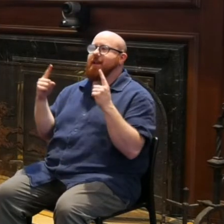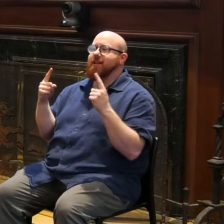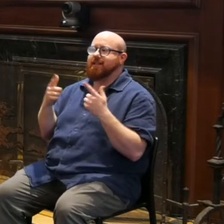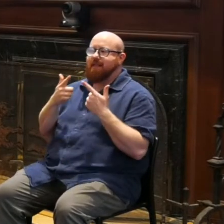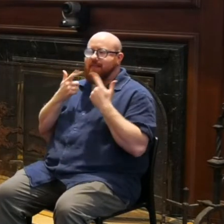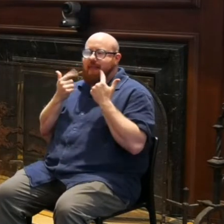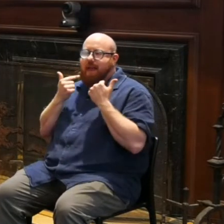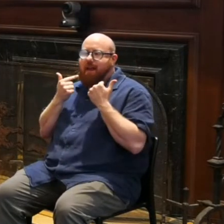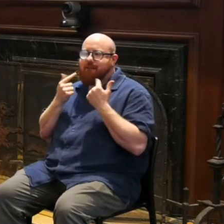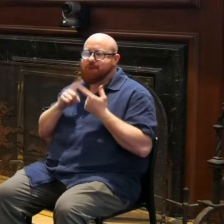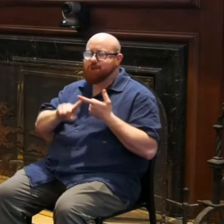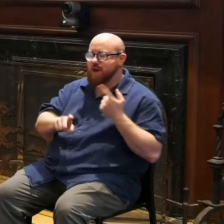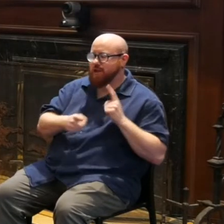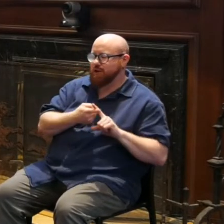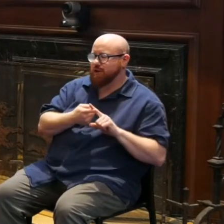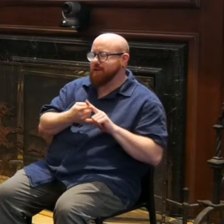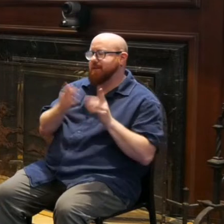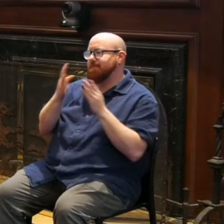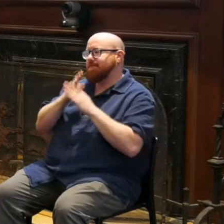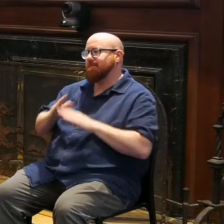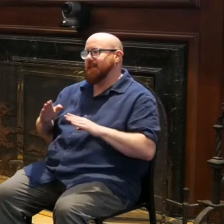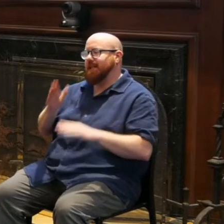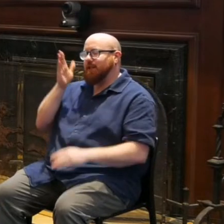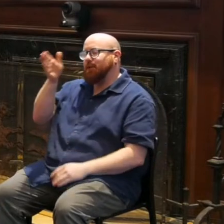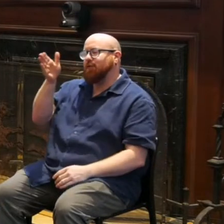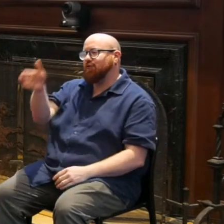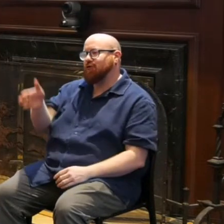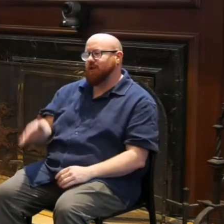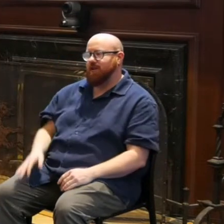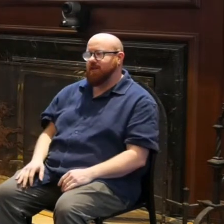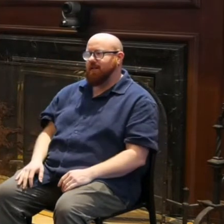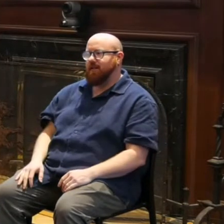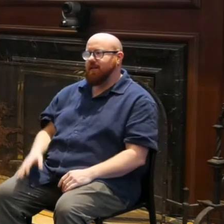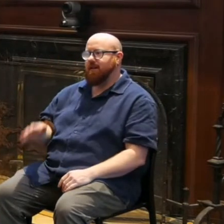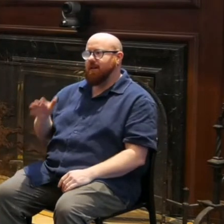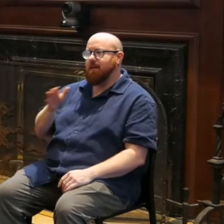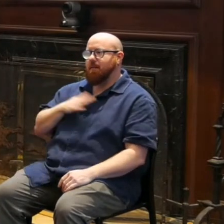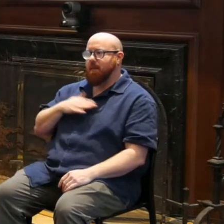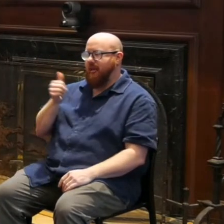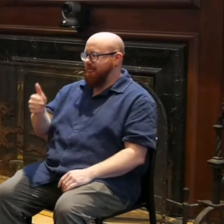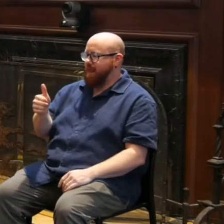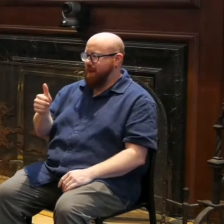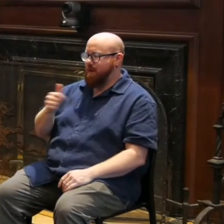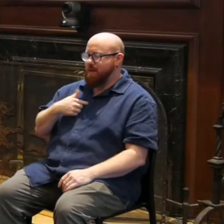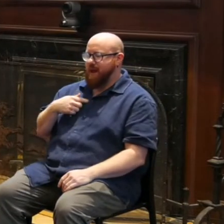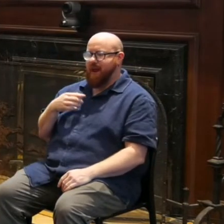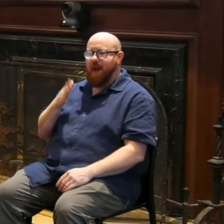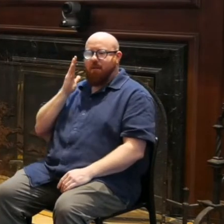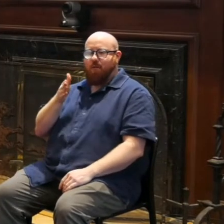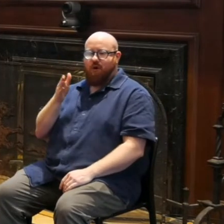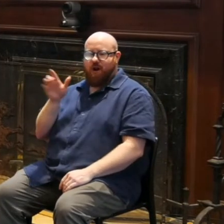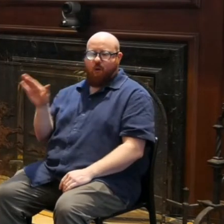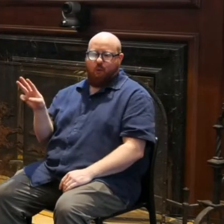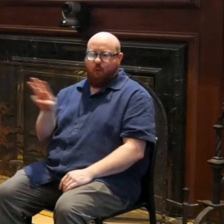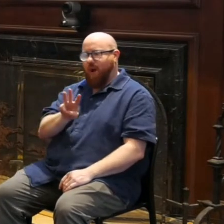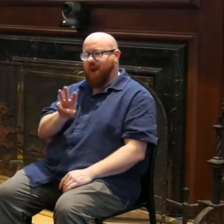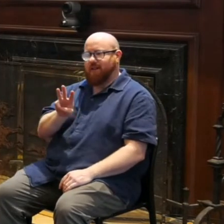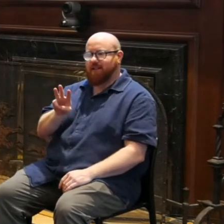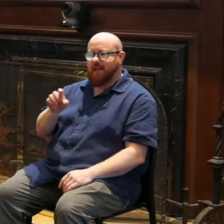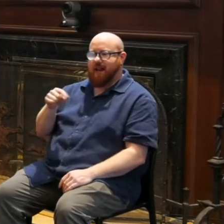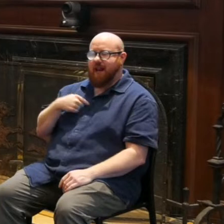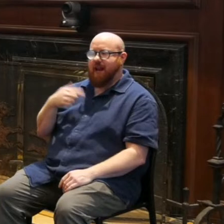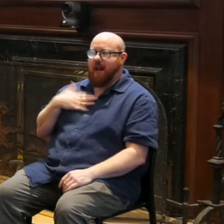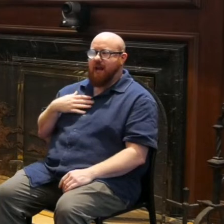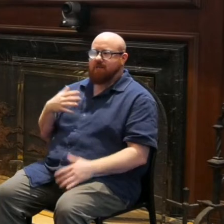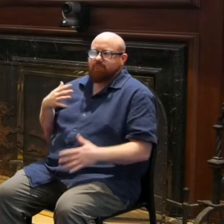and peace again in the future. I pointed my thumb west and shook loose the chill that was on the back of